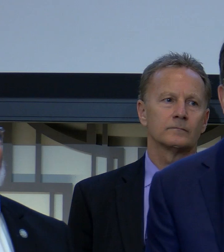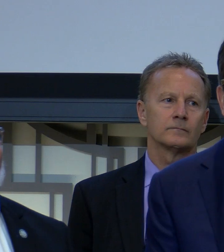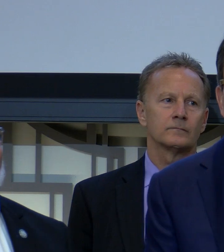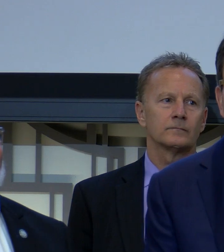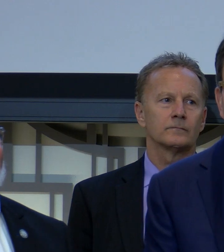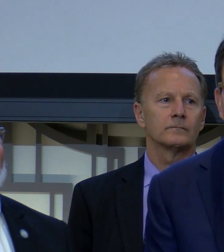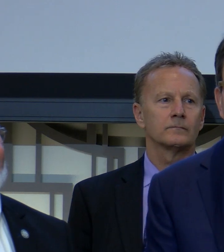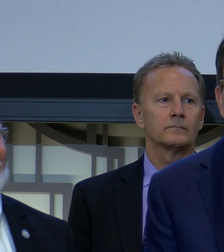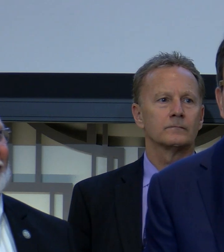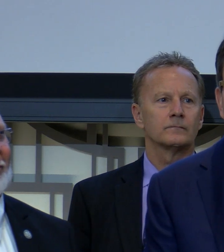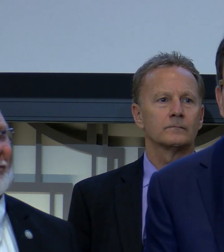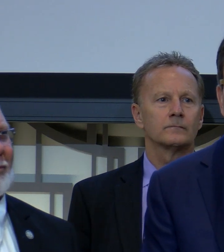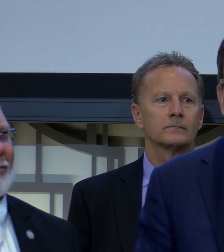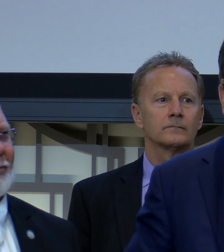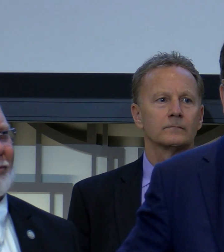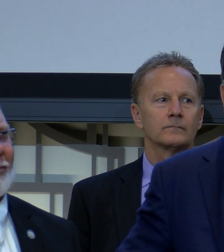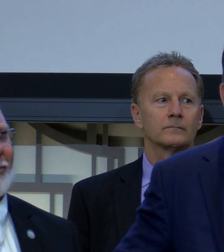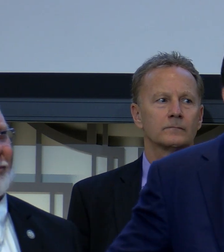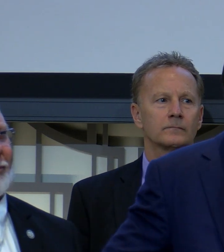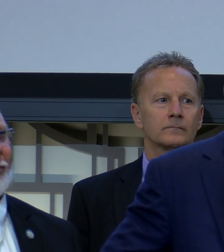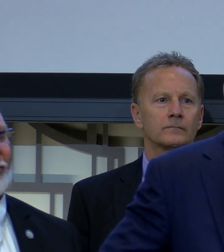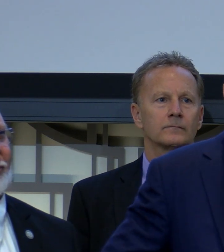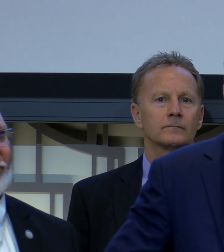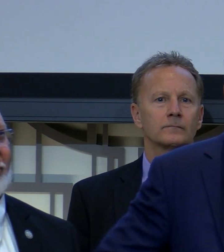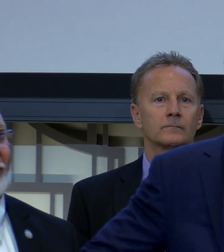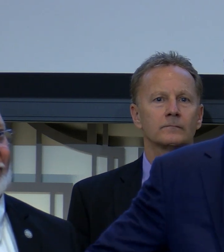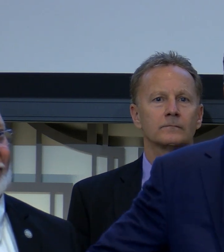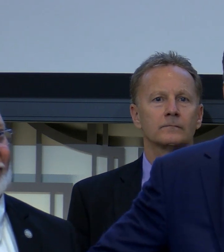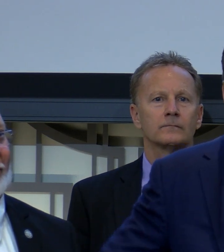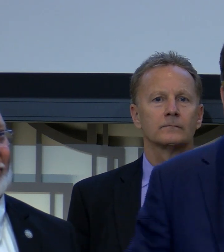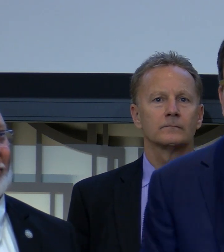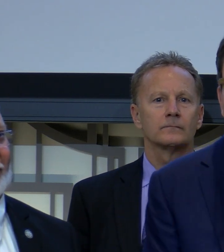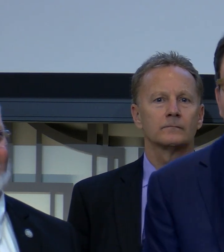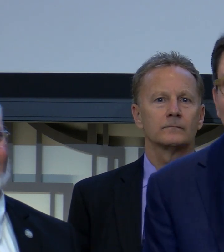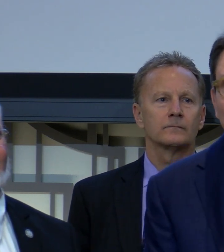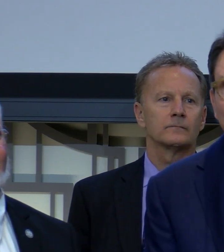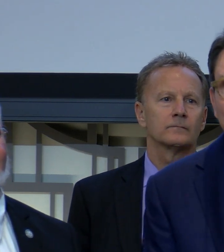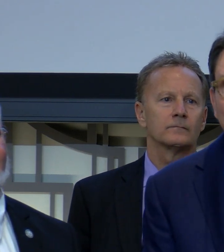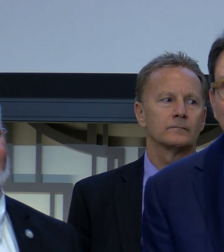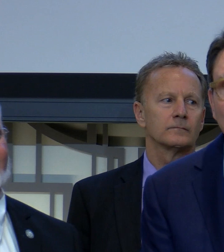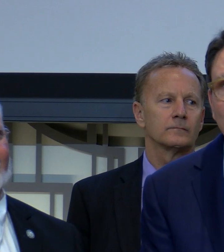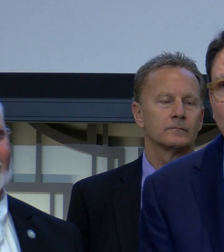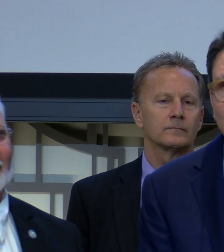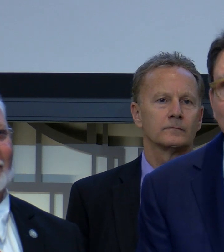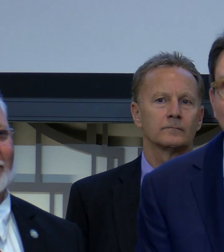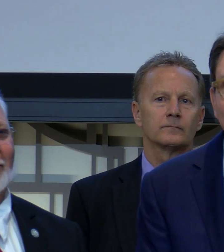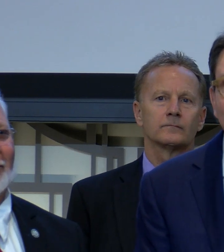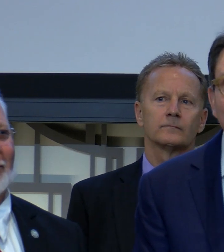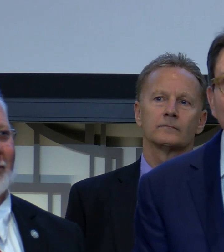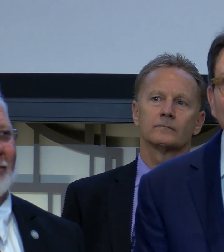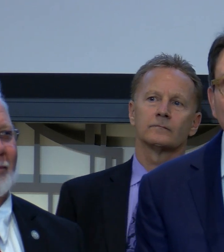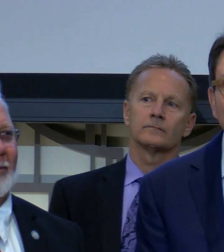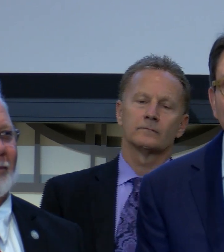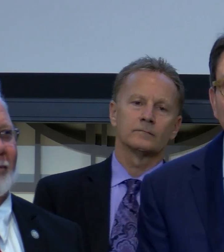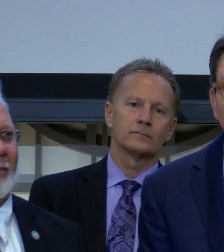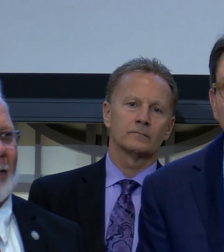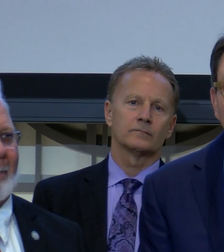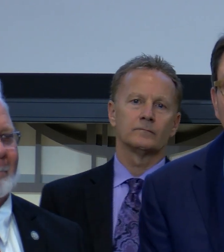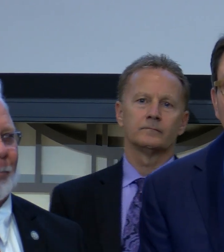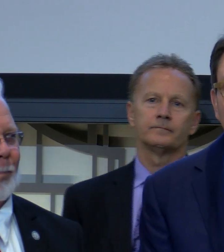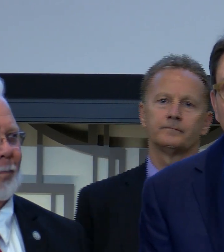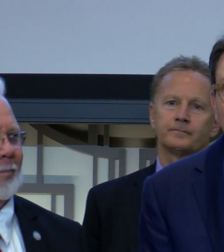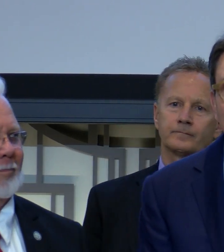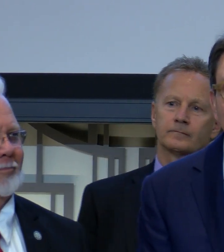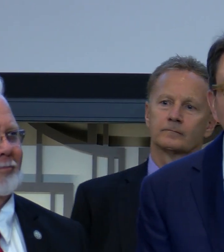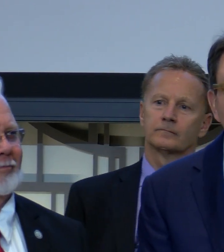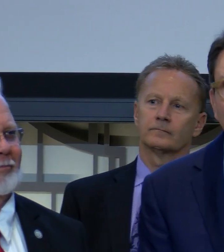stomach goes up, meaning more of the supermarket meals go into stomach. And so as a result, our demand has surged. The